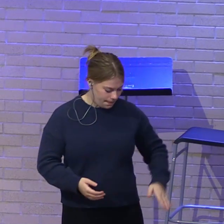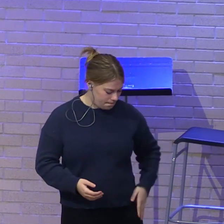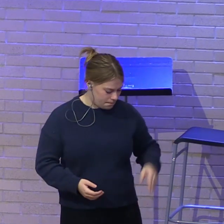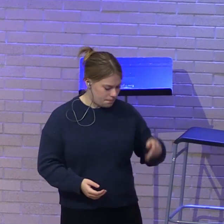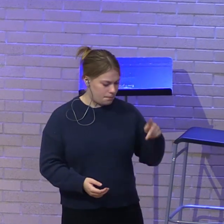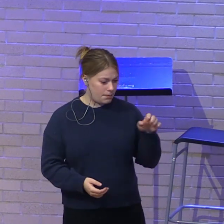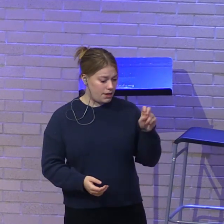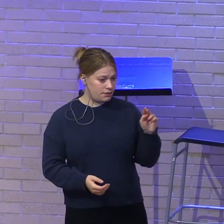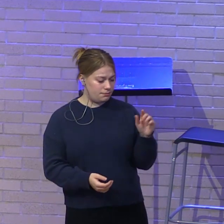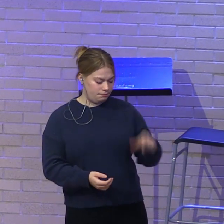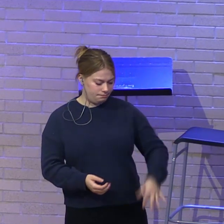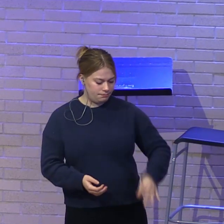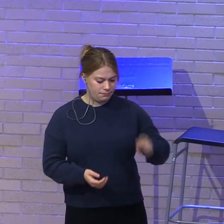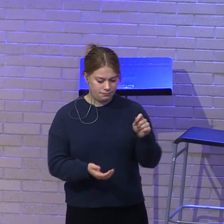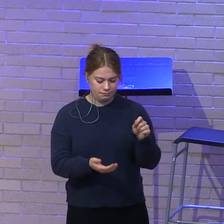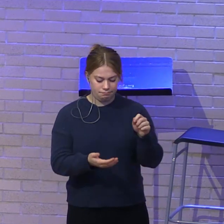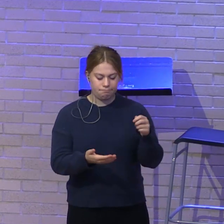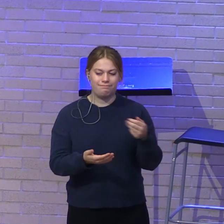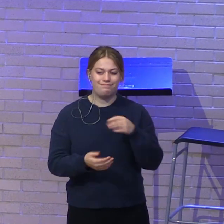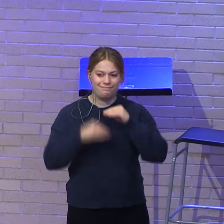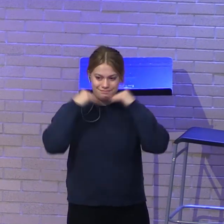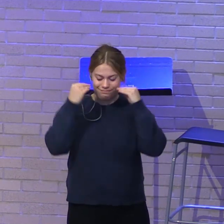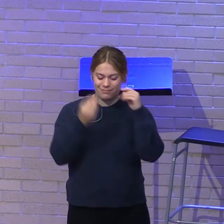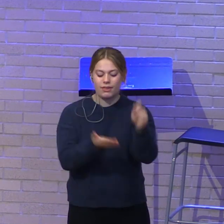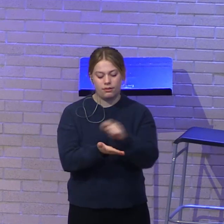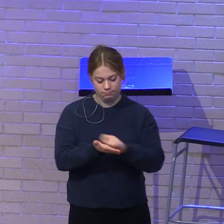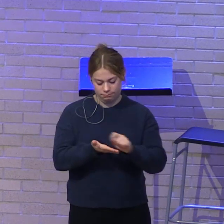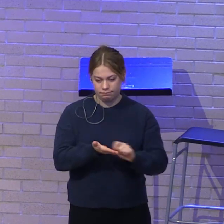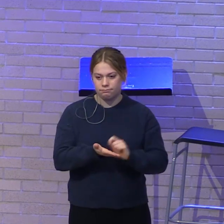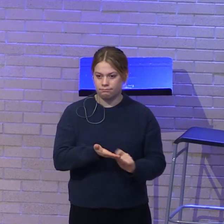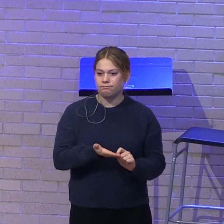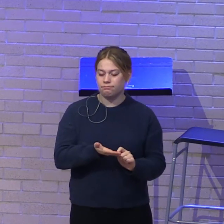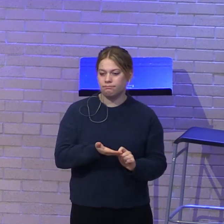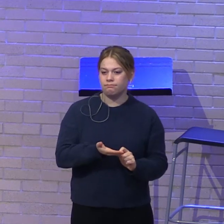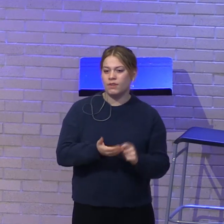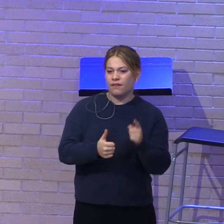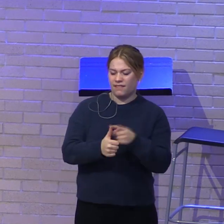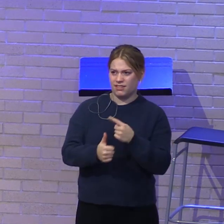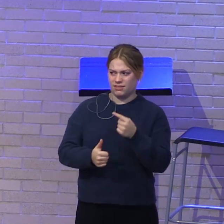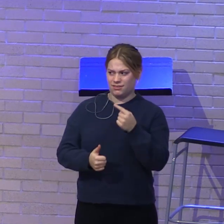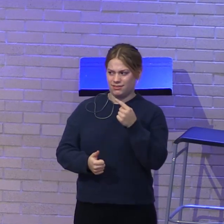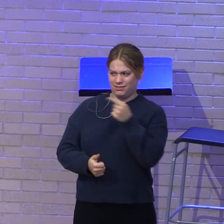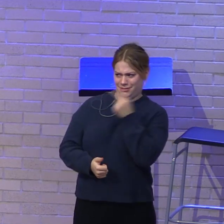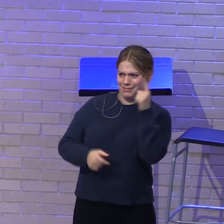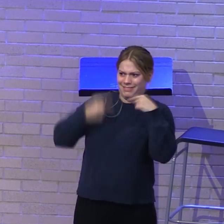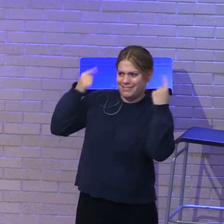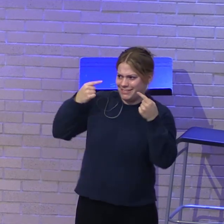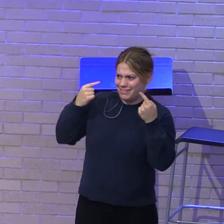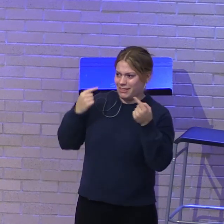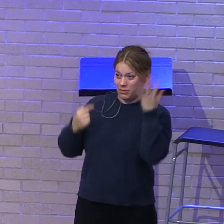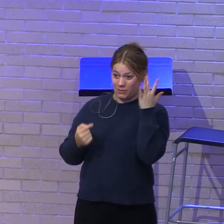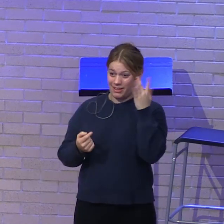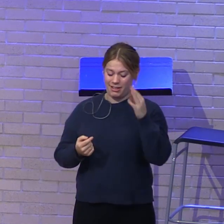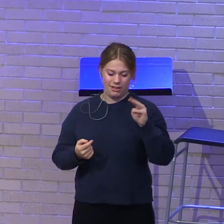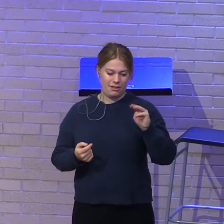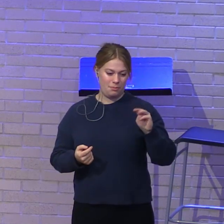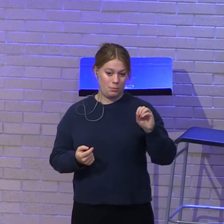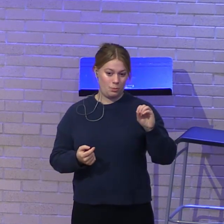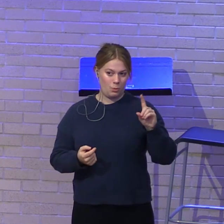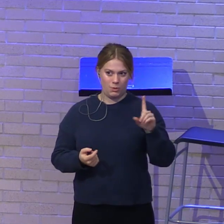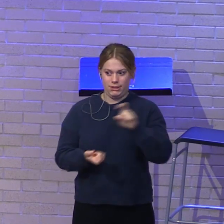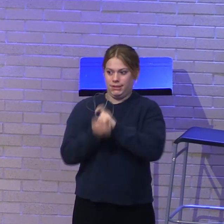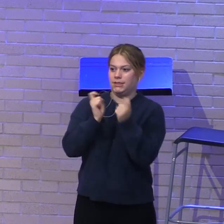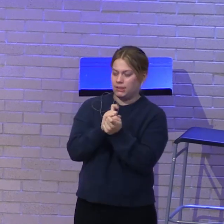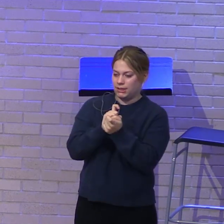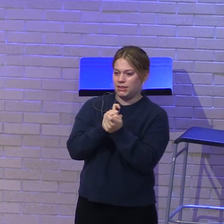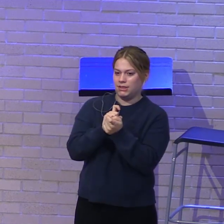smiled, looked down, and started writing. At first, I thought she was crazy because she just changed moods all of a sudden.